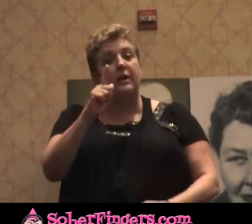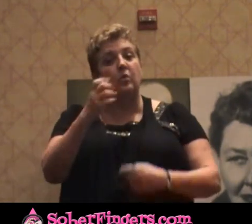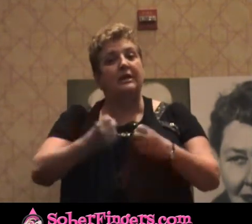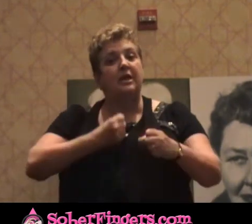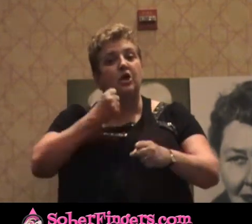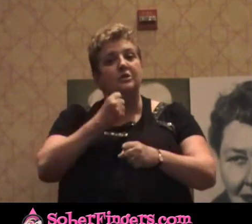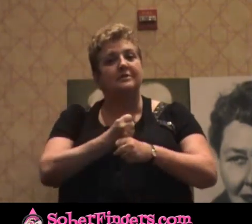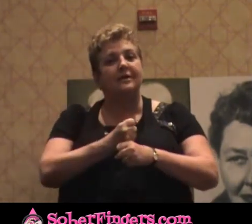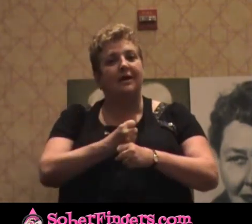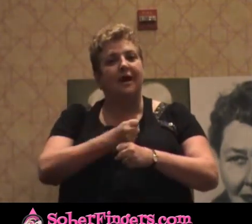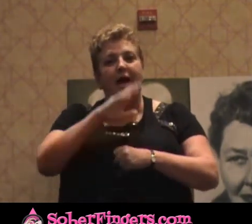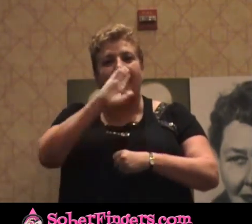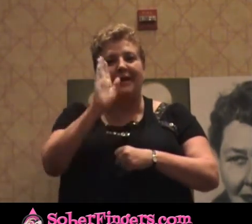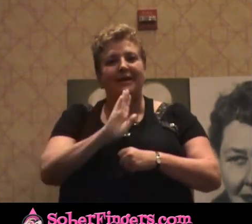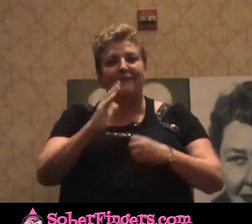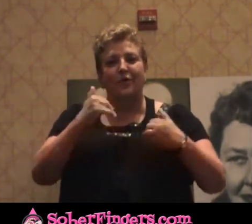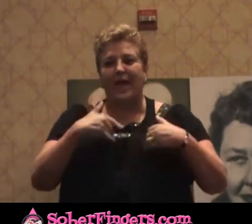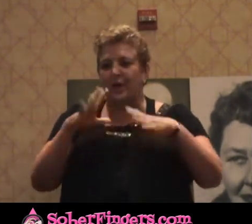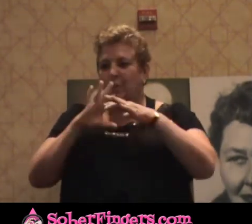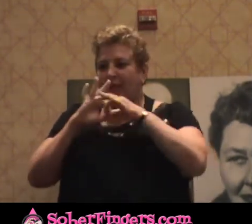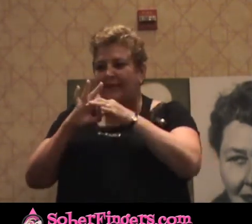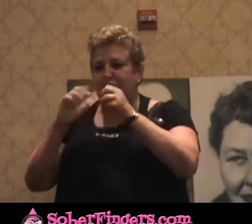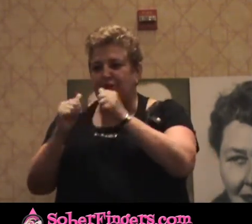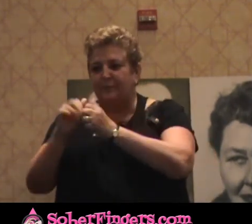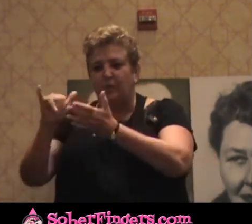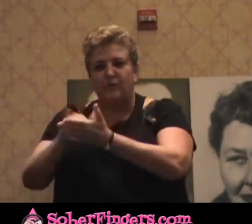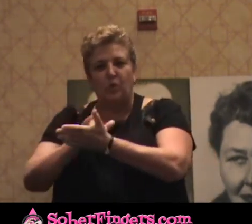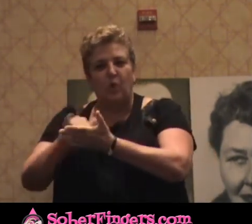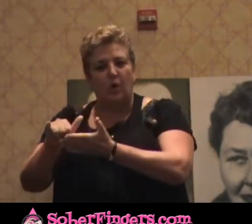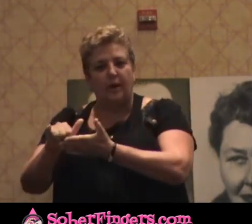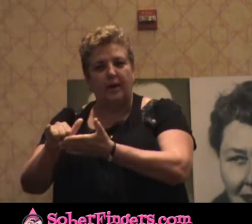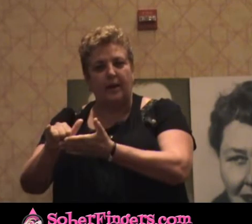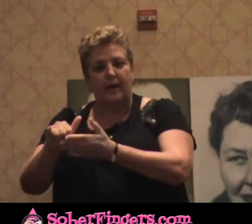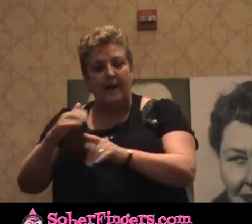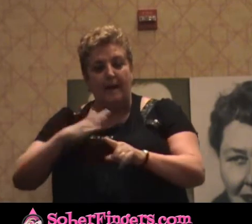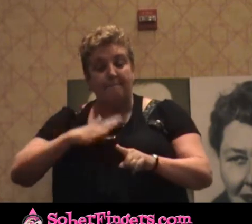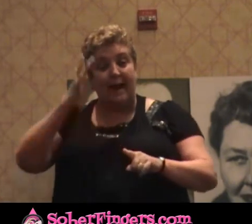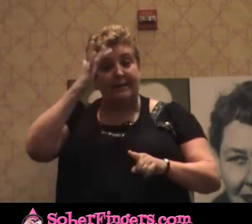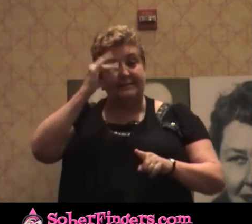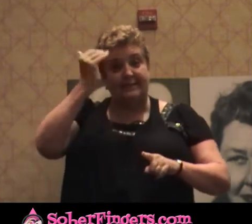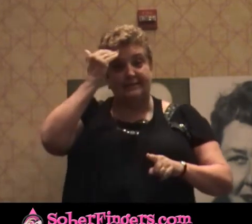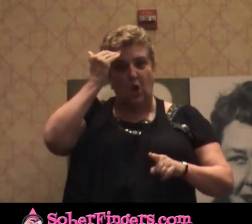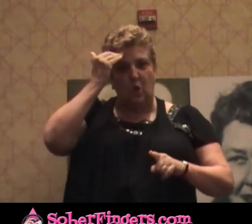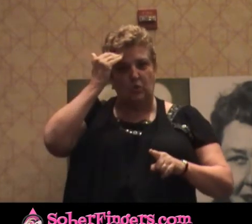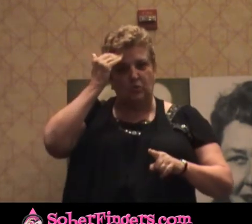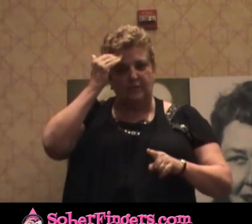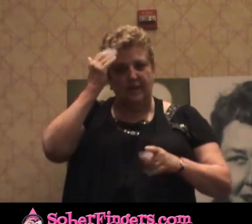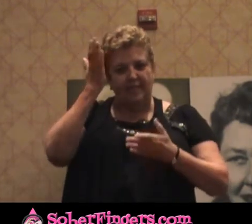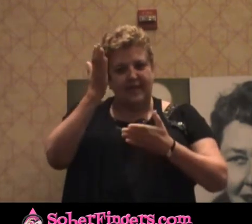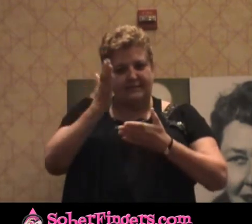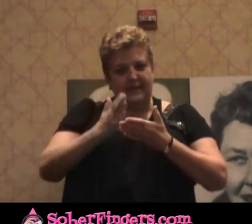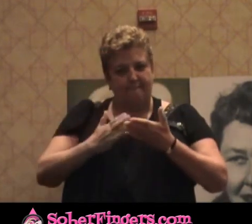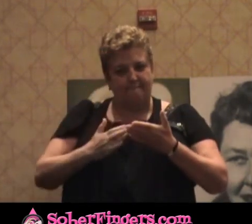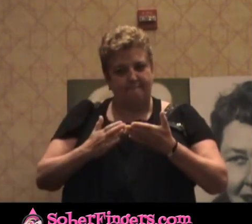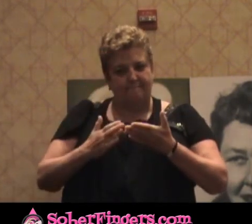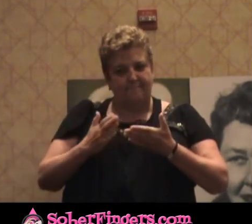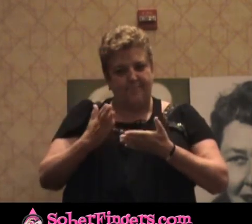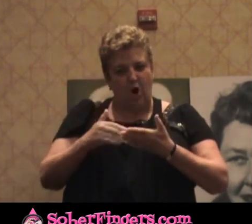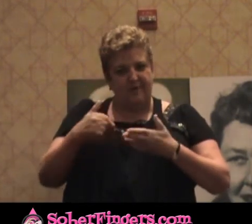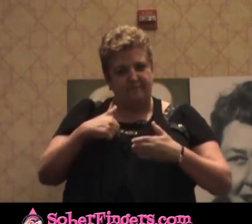relationship with New York. Because my disease knew, and some part of me felt, that should the day come that I was to ever